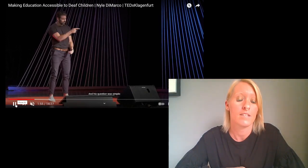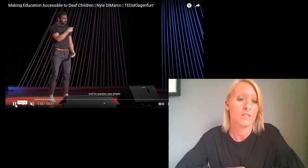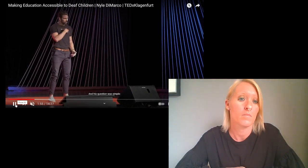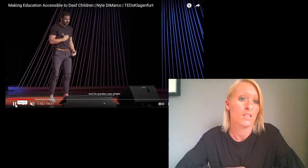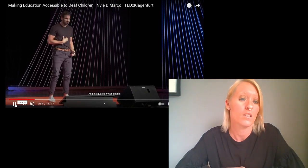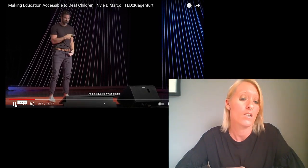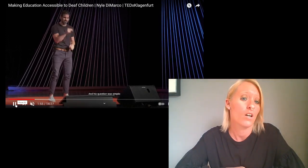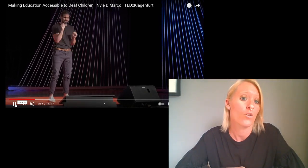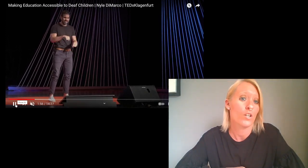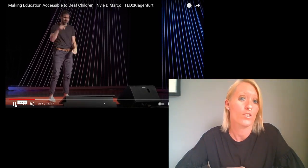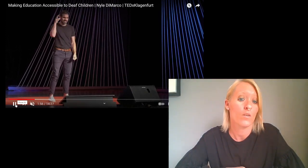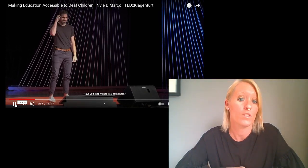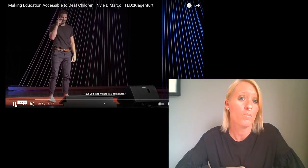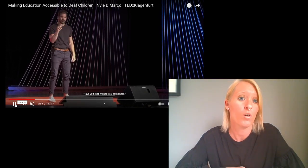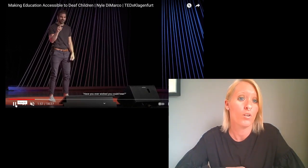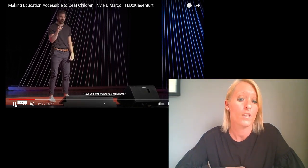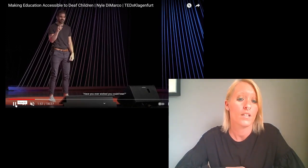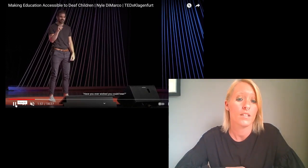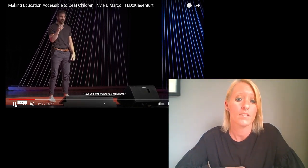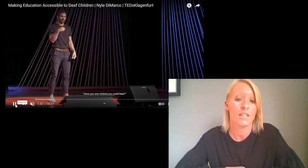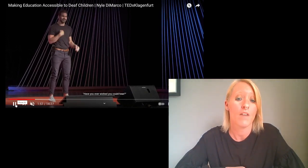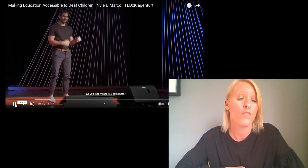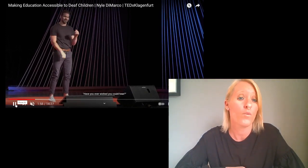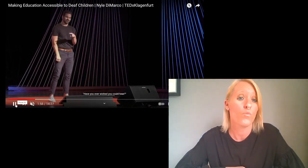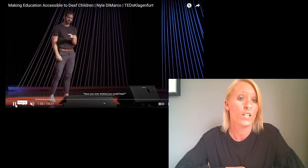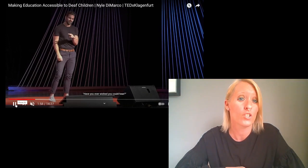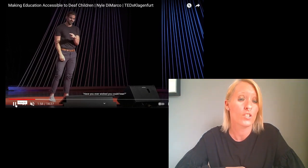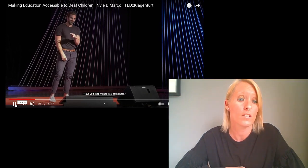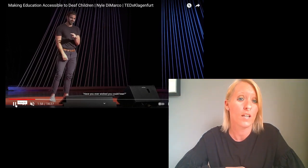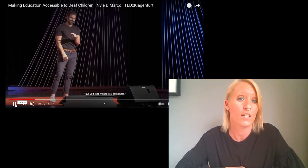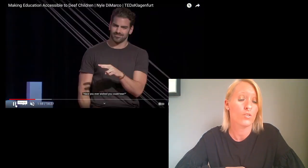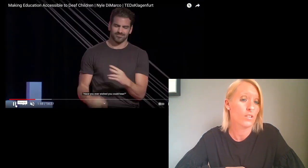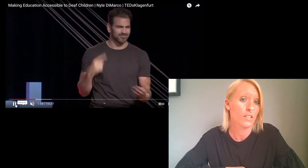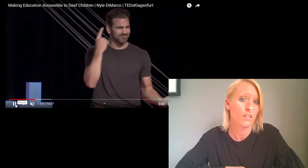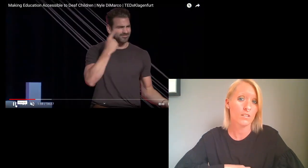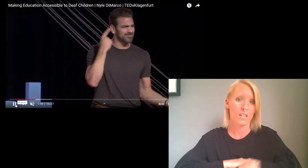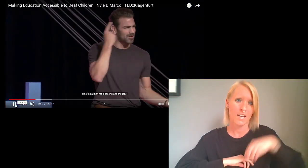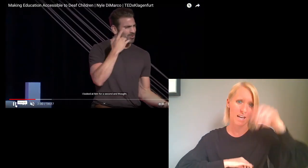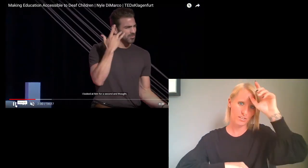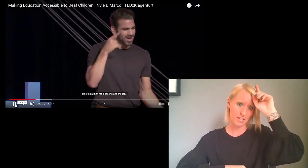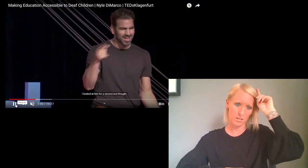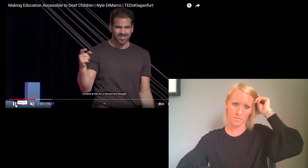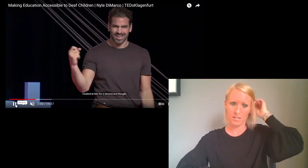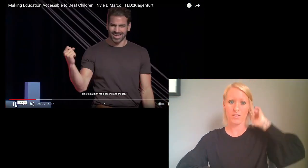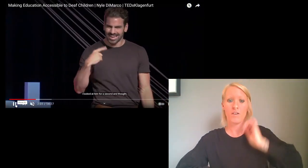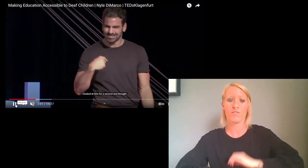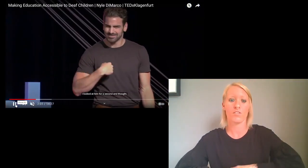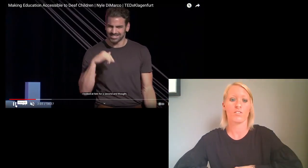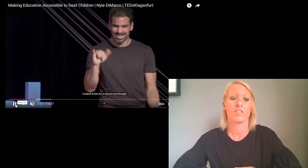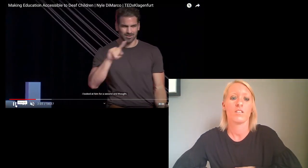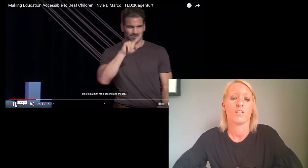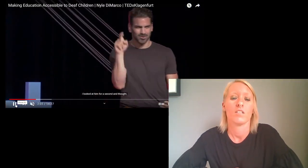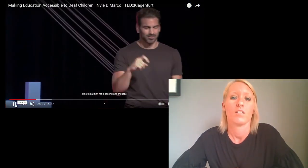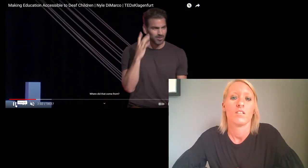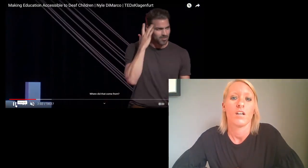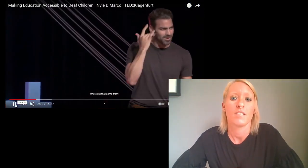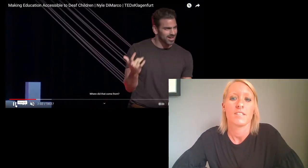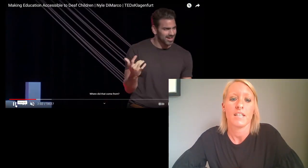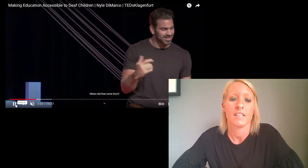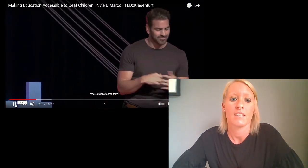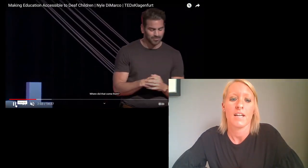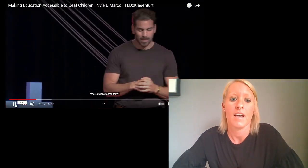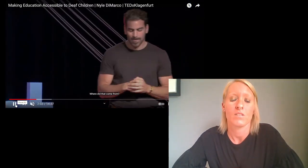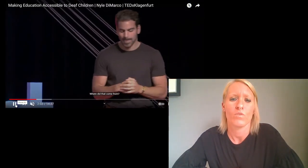He asked me a question that was simple. He said, have you ever wished that you could hear? I looked at him and I thought for